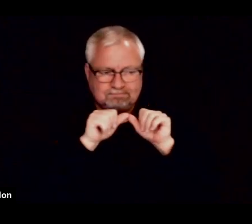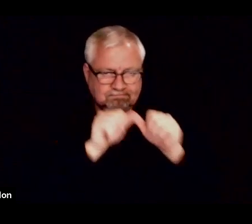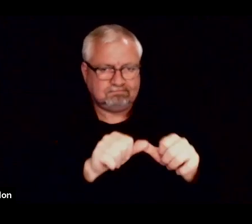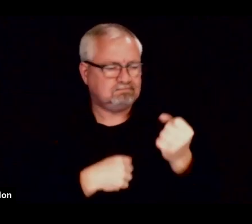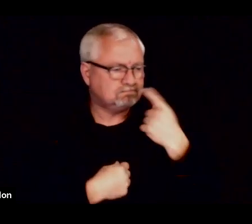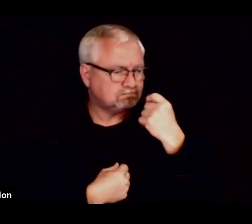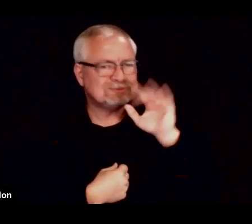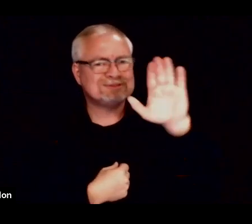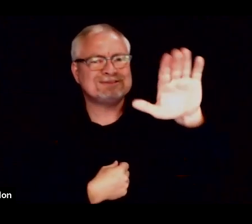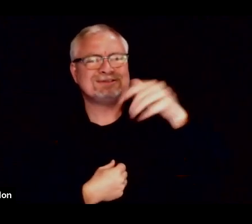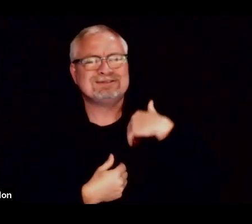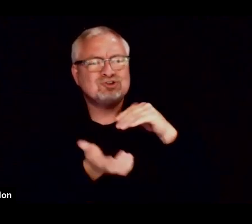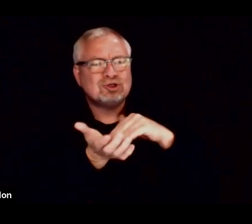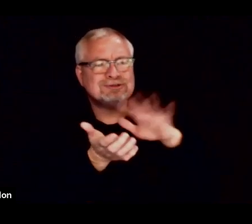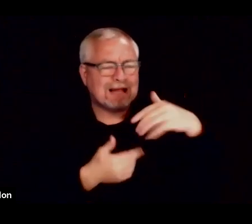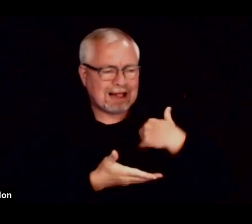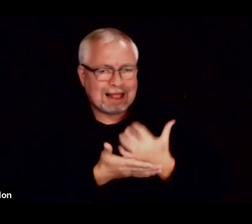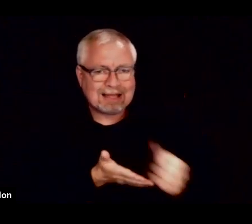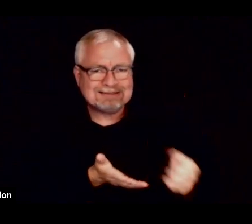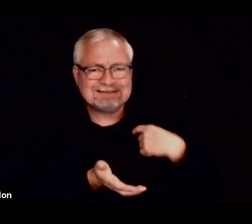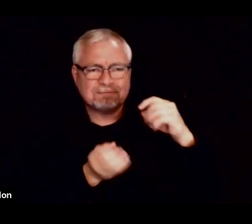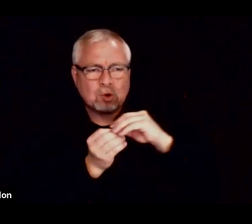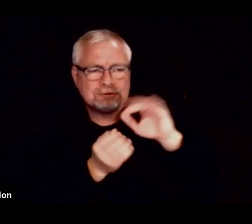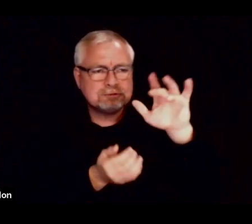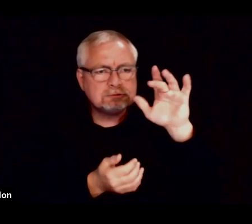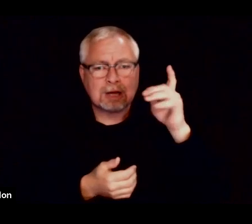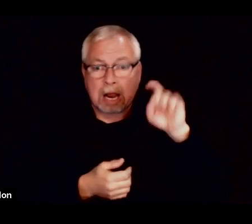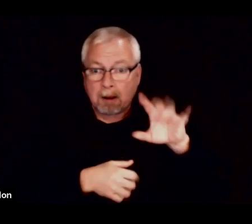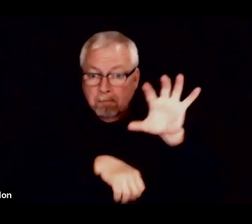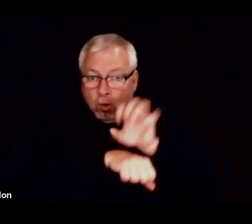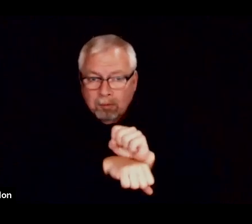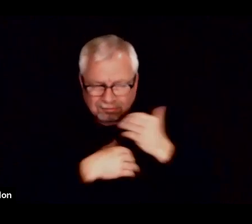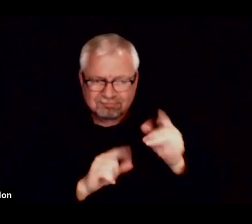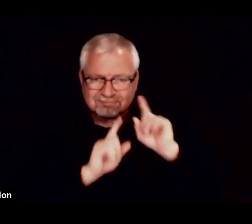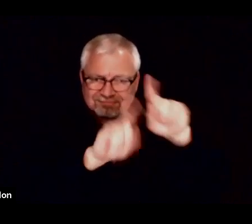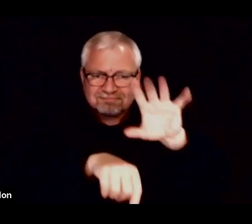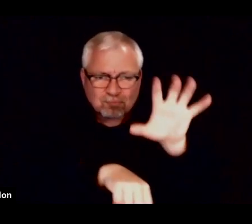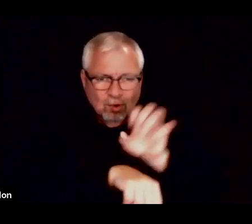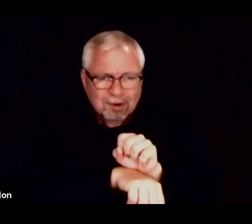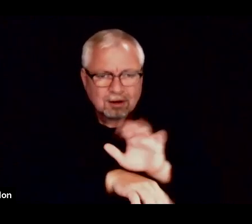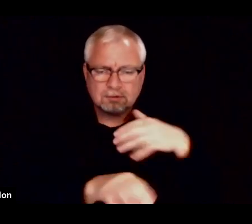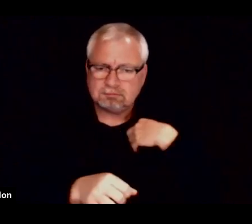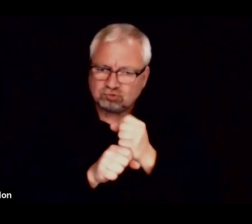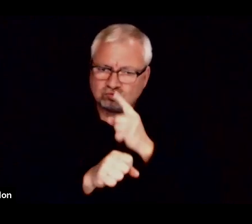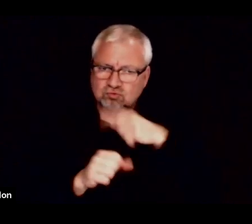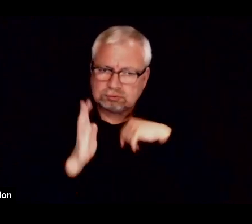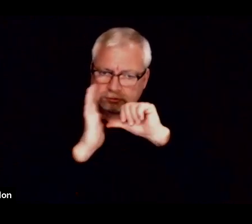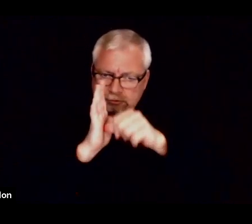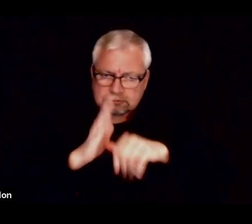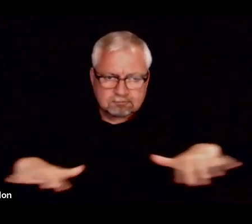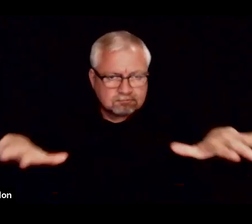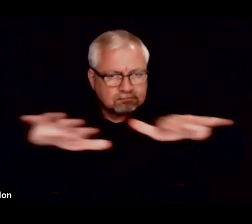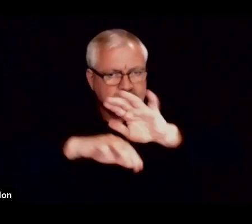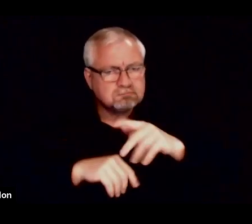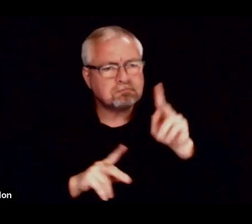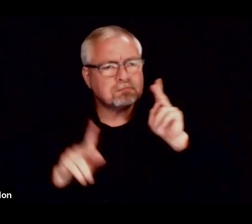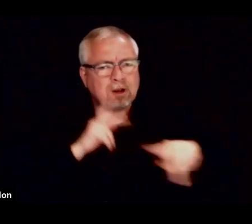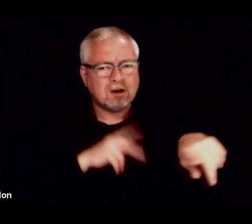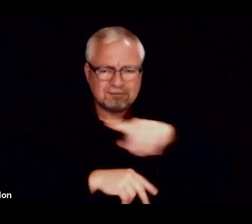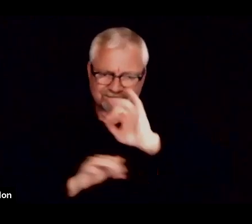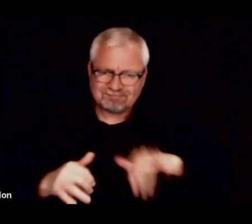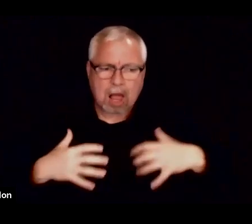any concerns or questions. We've talked a few times now about the critical importance of people getting the health care that they need and not being